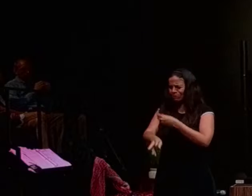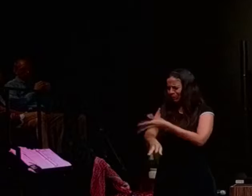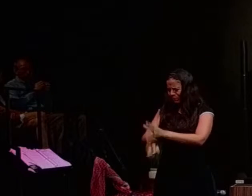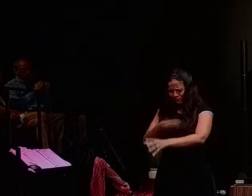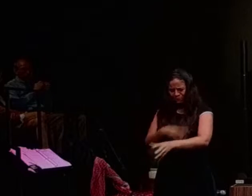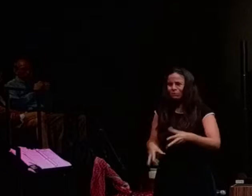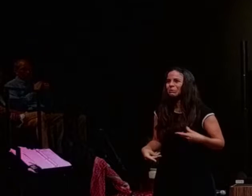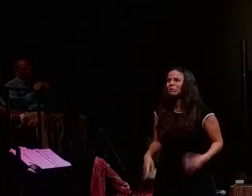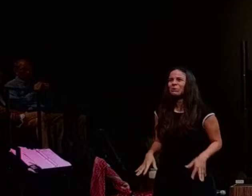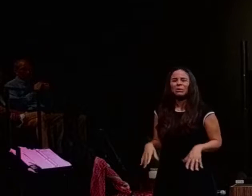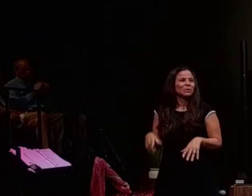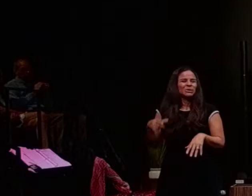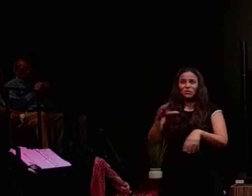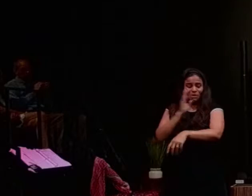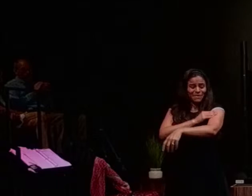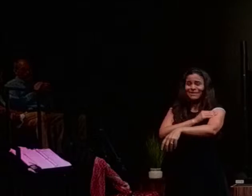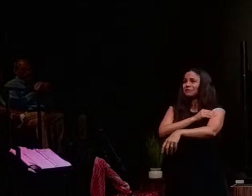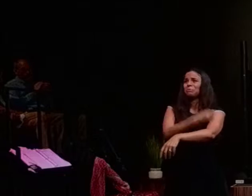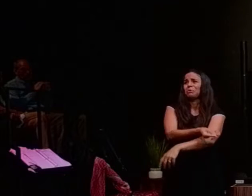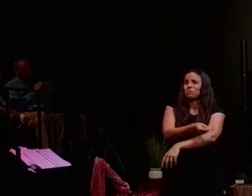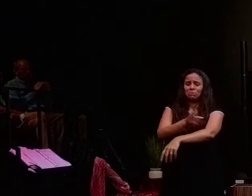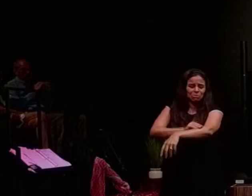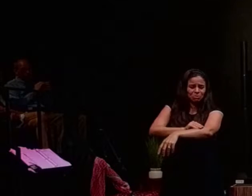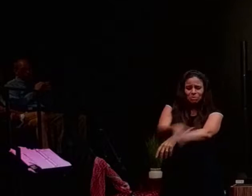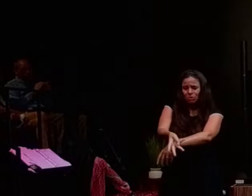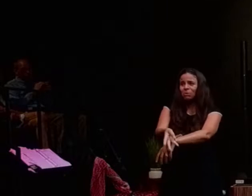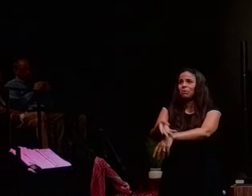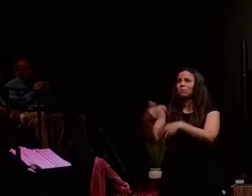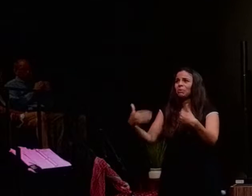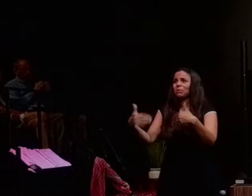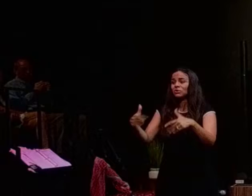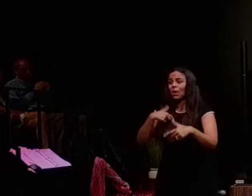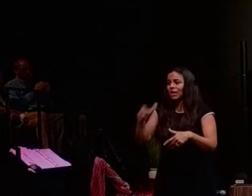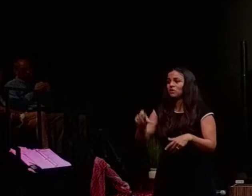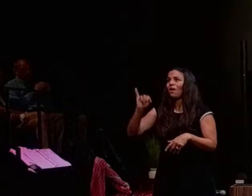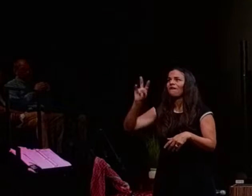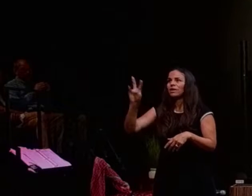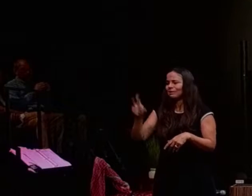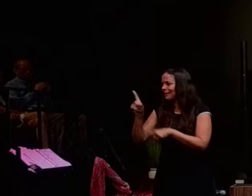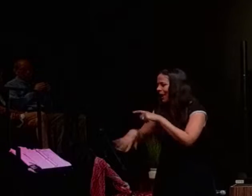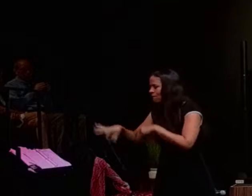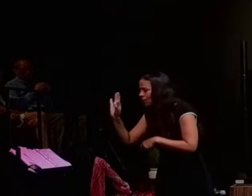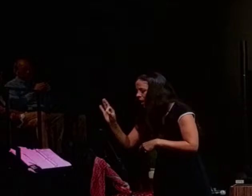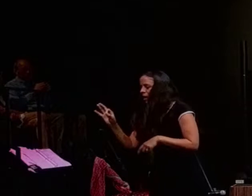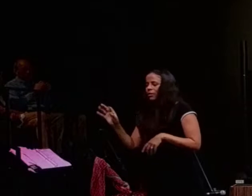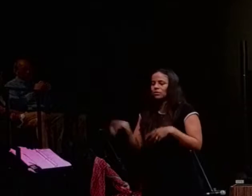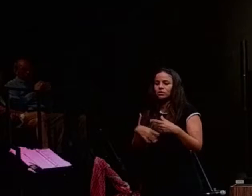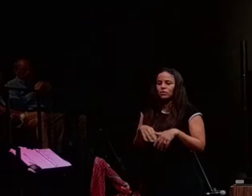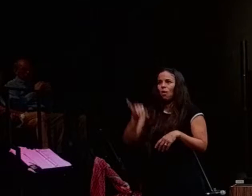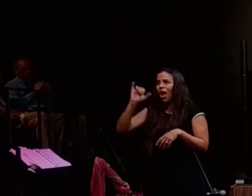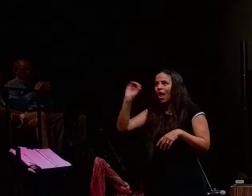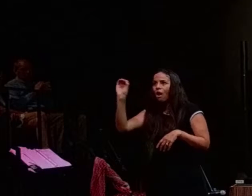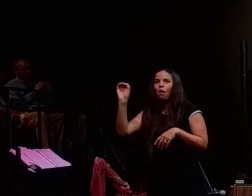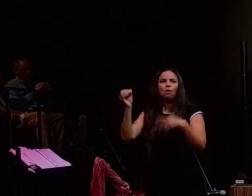right? Our patches won't stick, the EP cuff's just tearing things up. I'm like, I need to get an IV. Can't find an IV, so we go ahead and IO, which